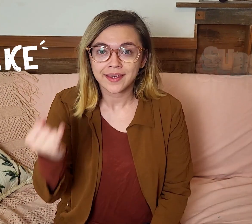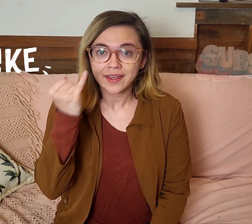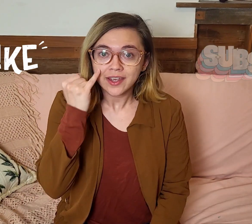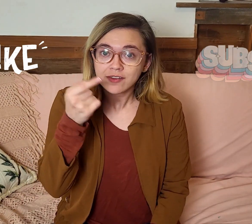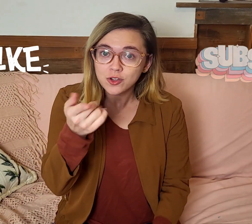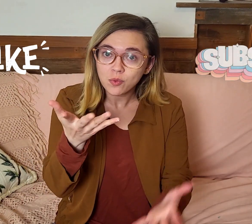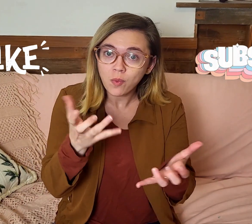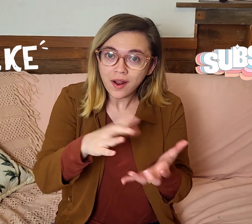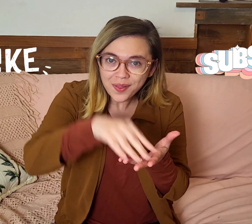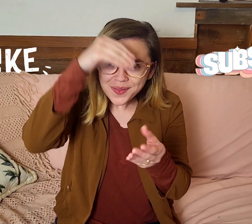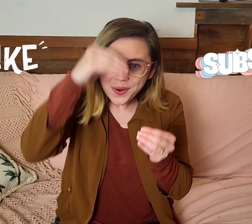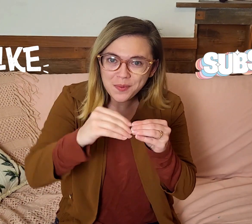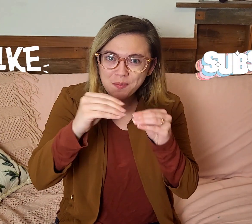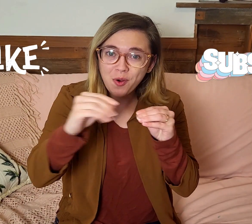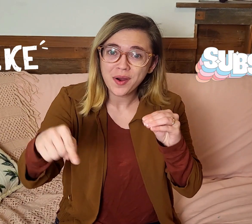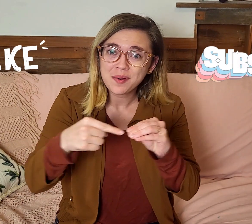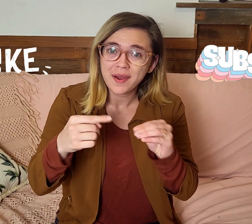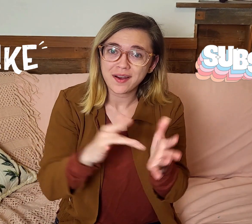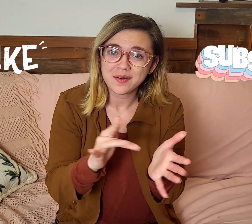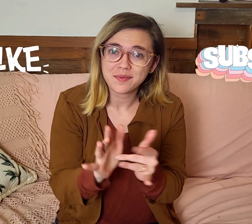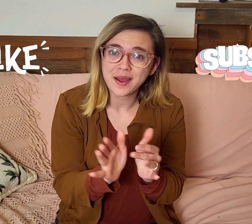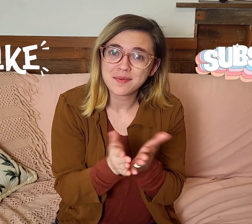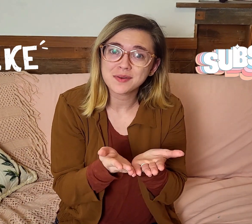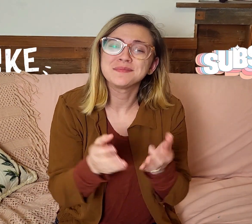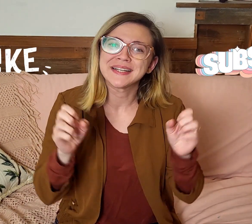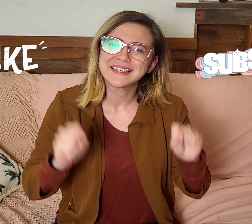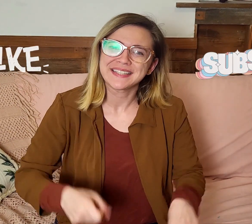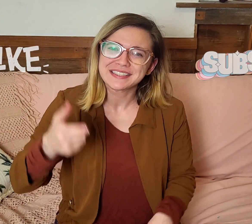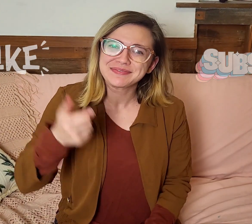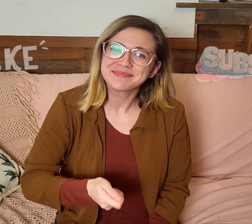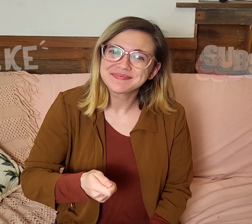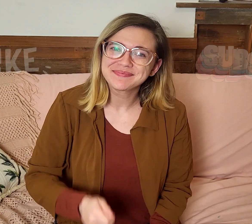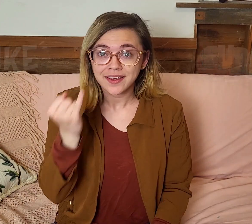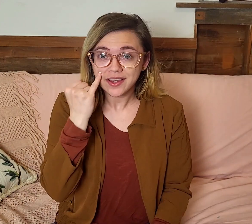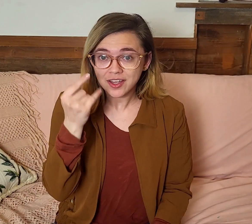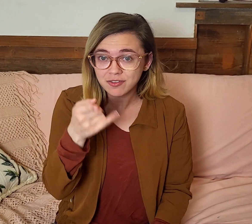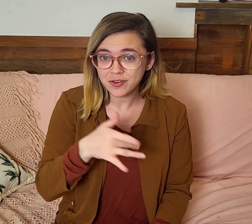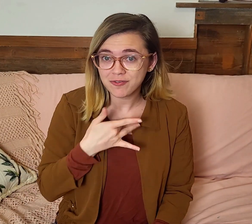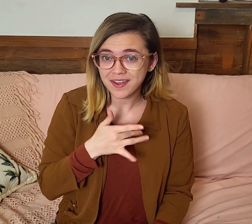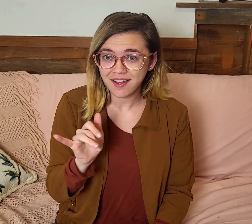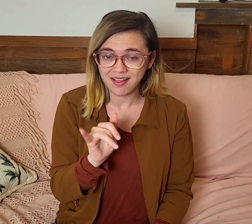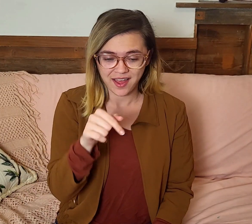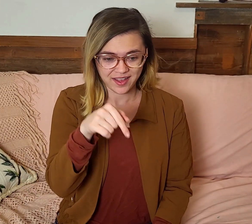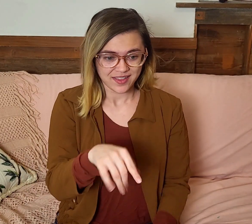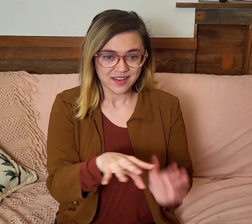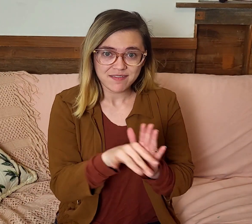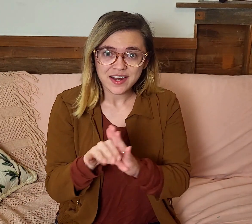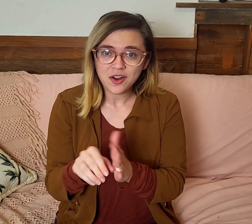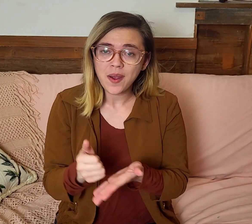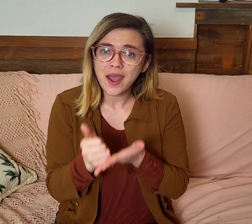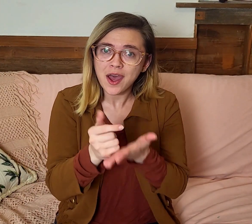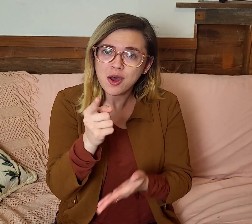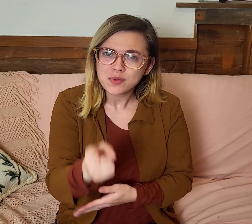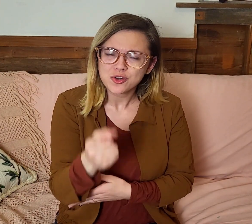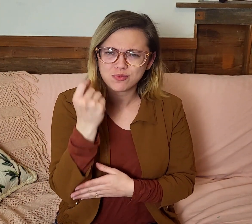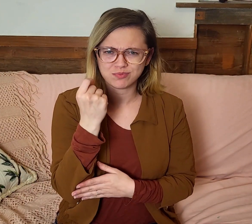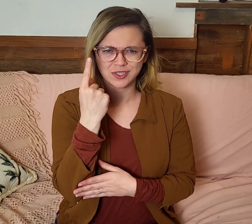like. And if you want to learn more about the Bible, you can subscribe. If you felt like this video helped